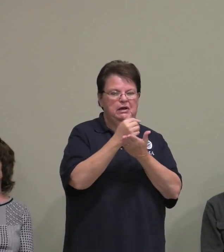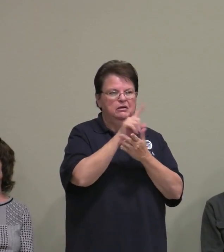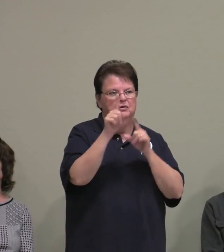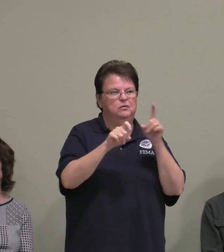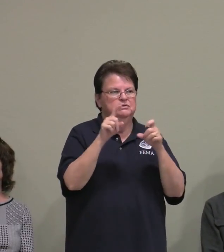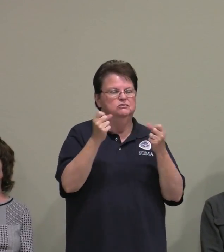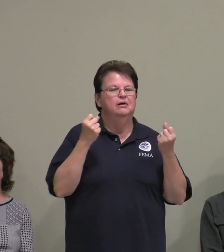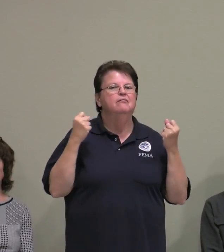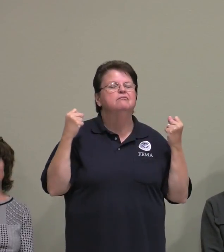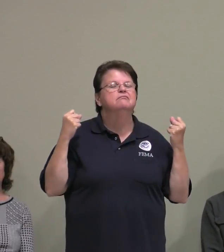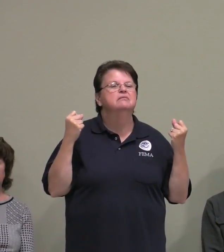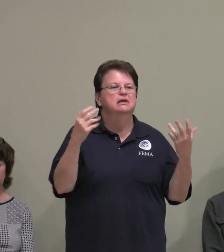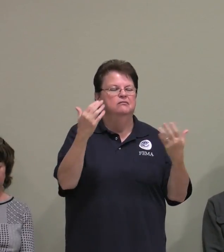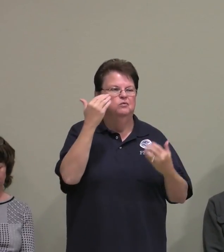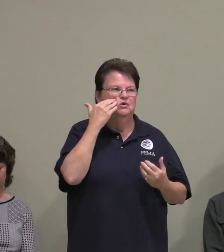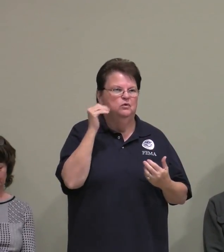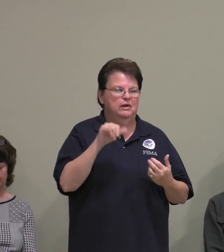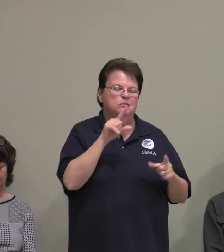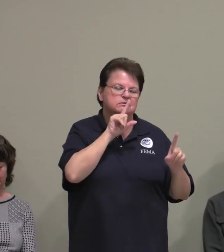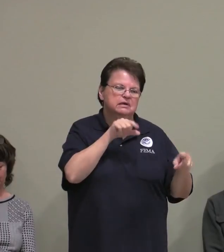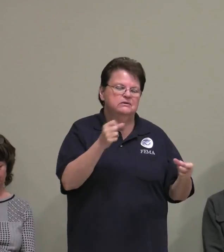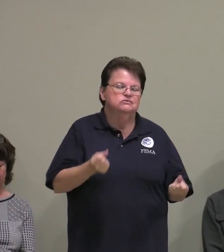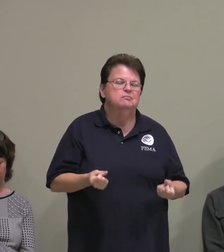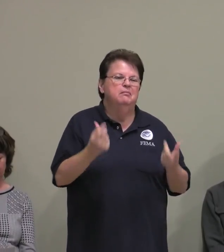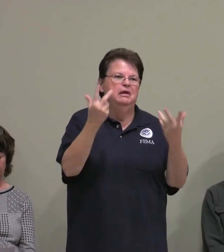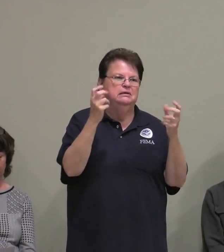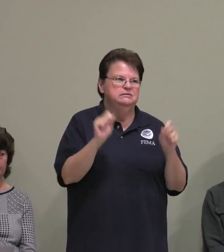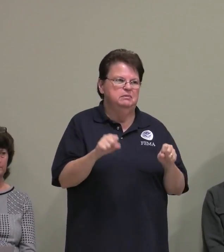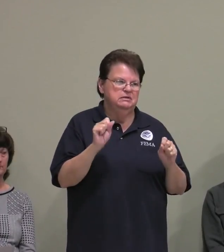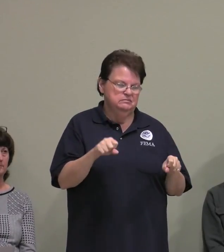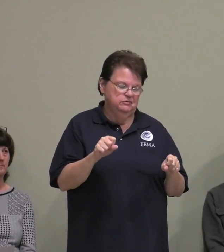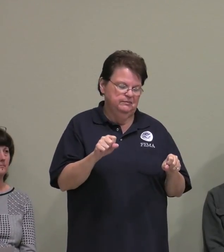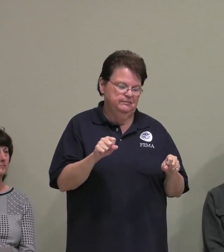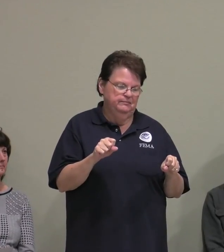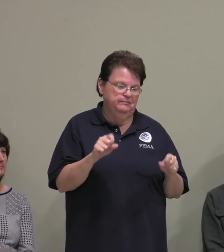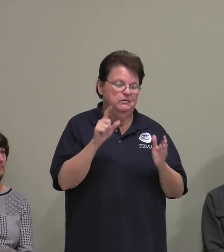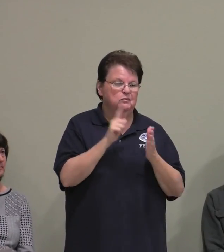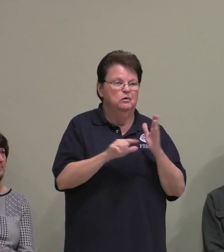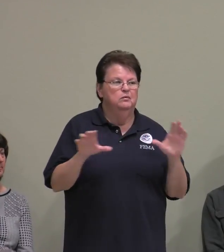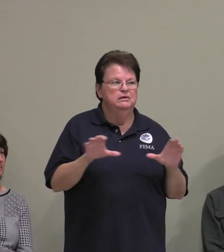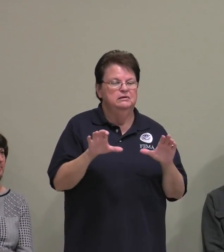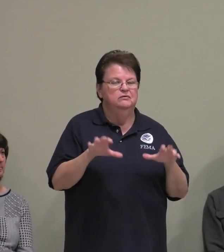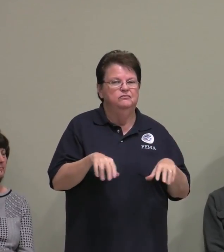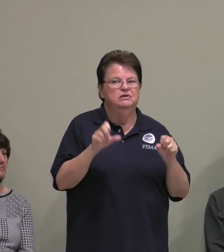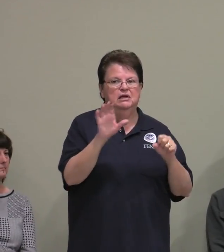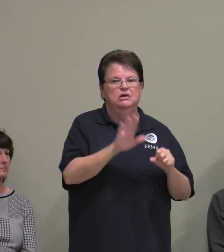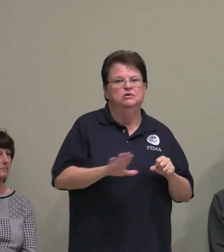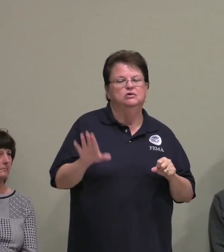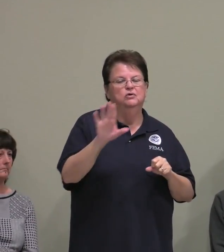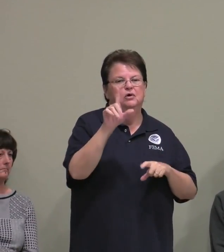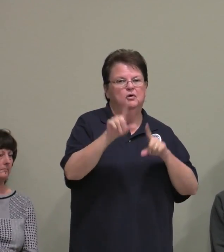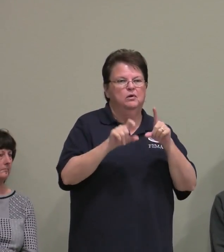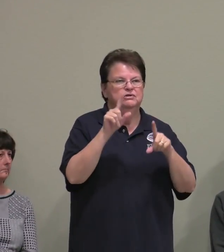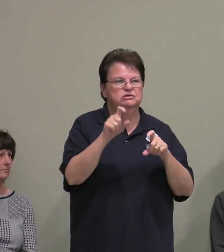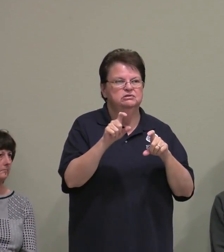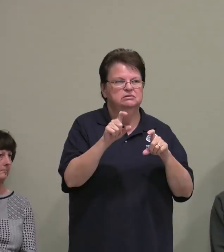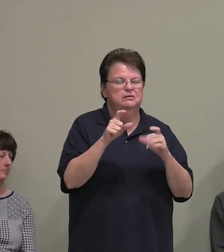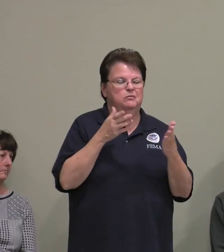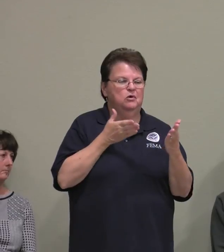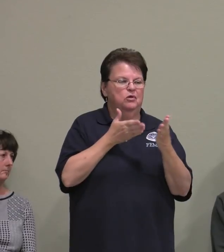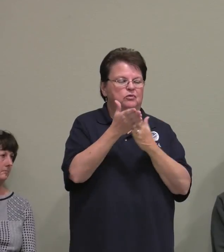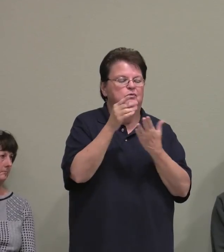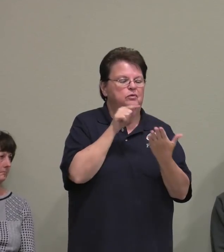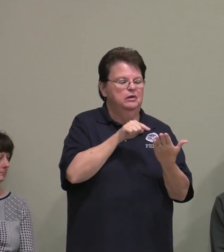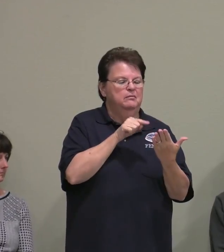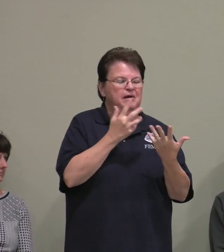you have a lot of them, and we know that, and we want to answer as many as we can. What we have done is we have taken your questions, and we have gone through